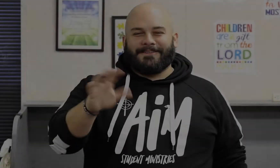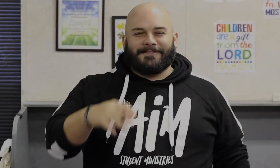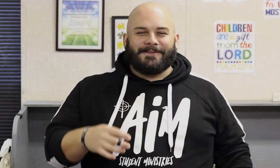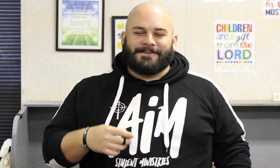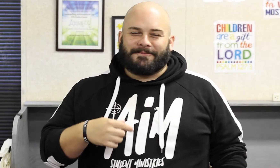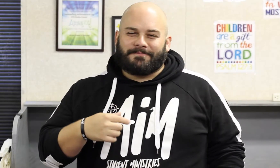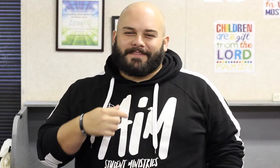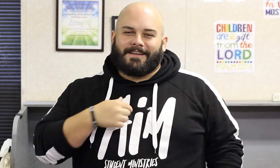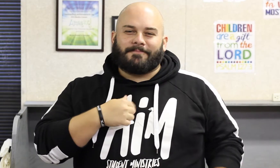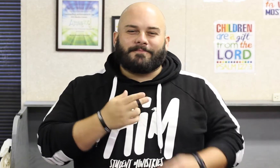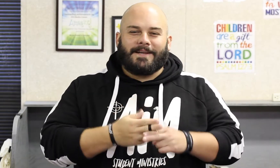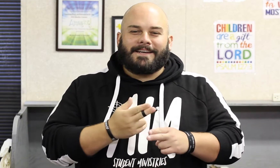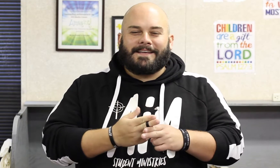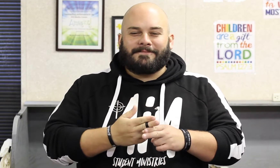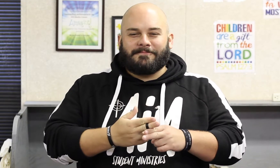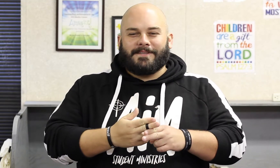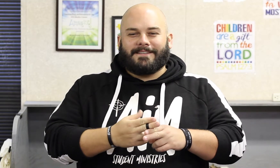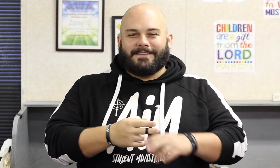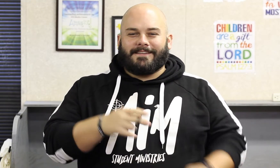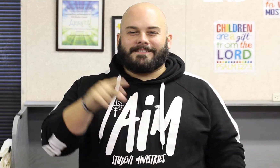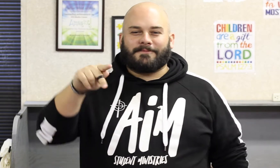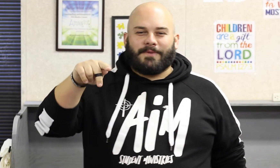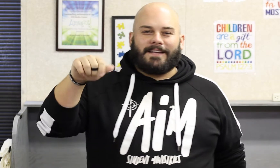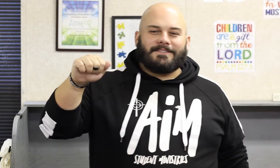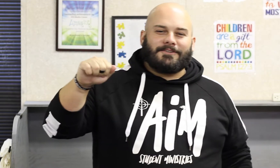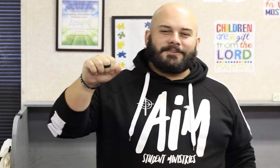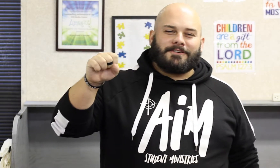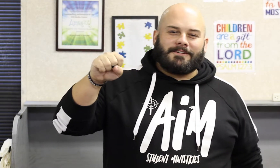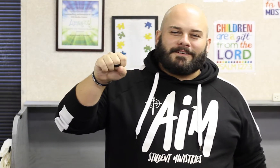Hello, my name is Pastor